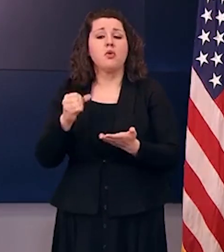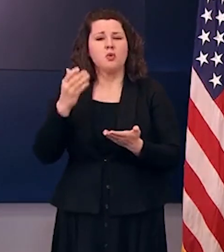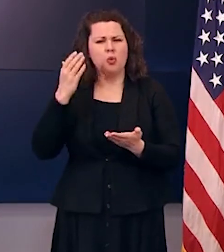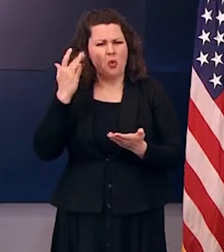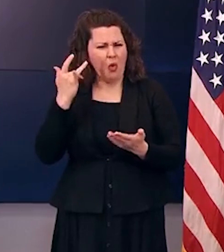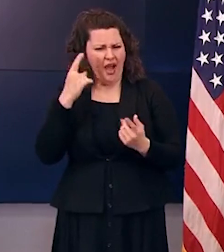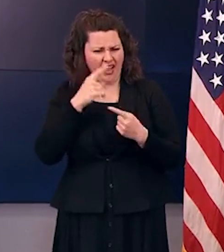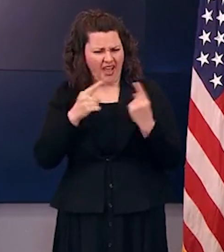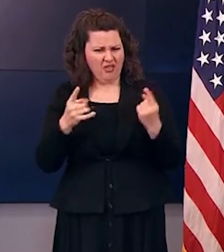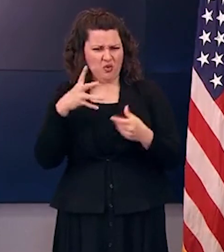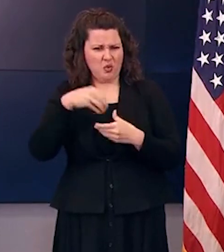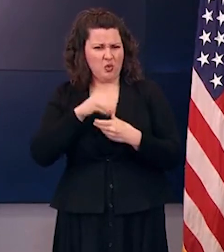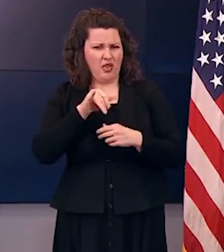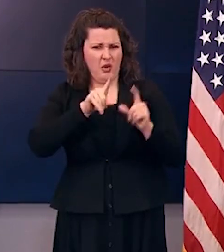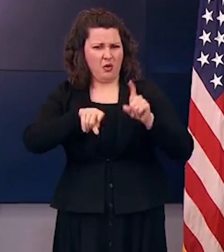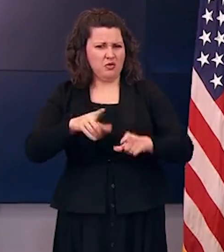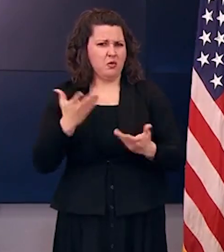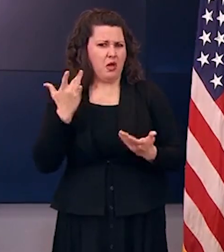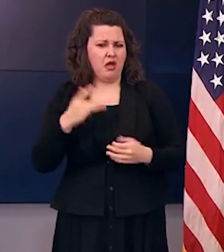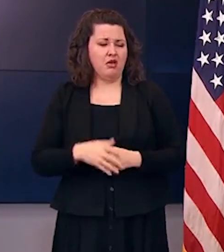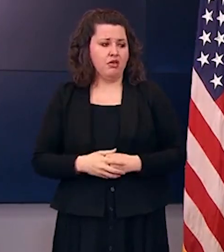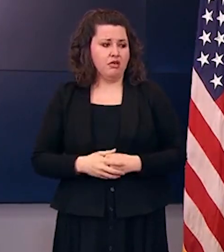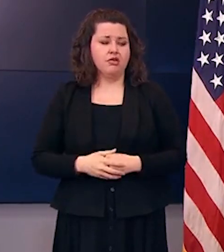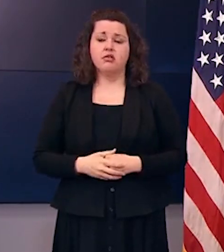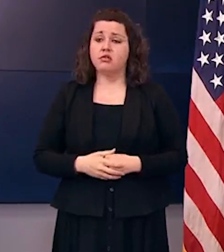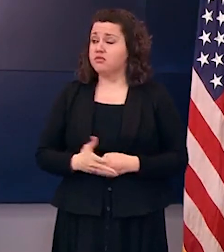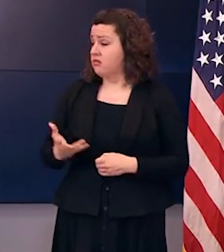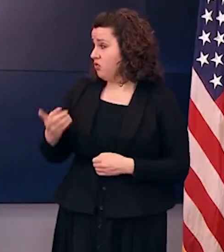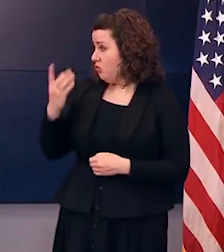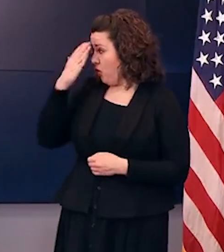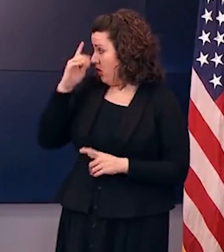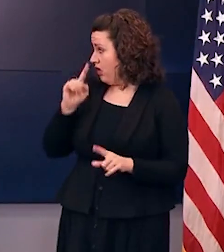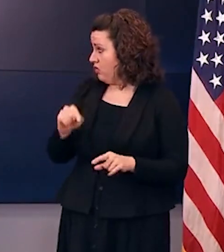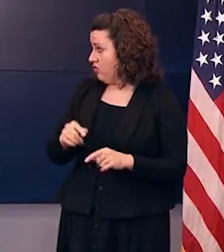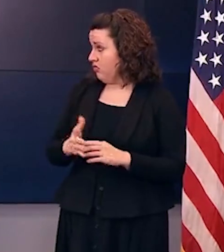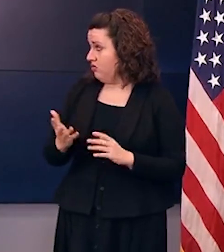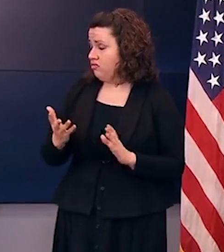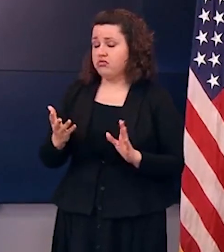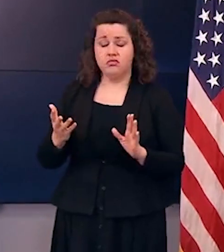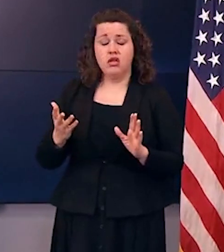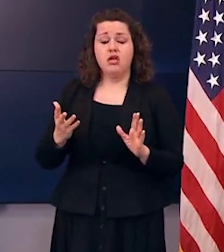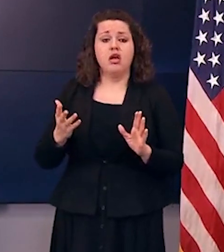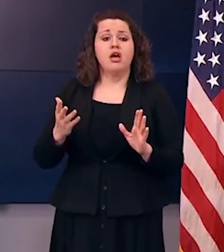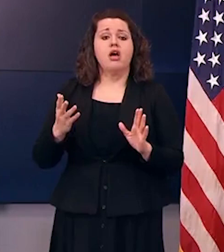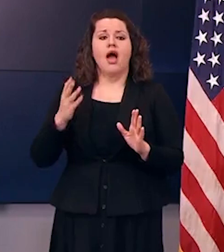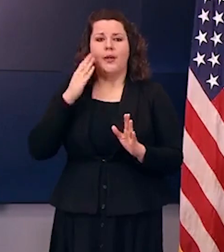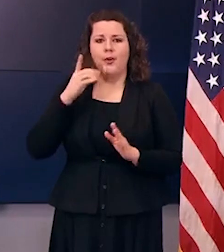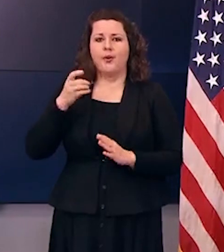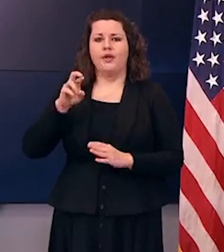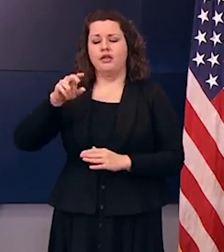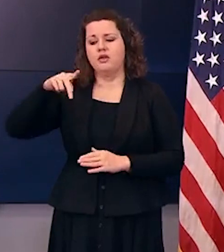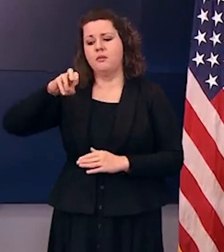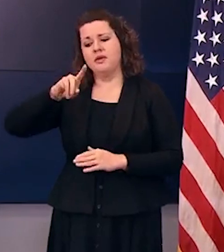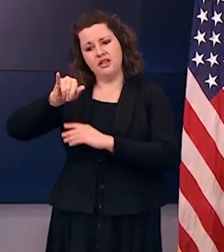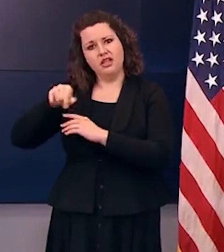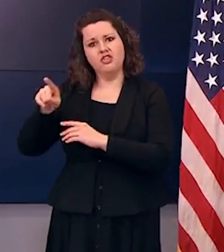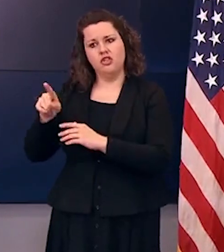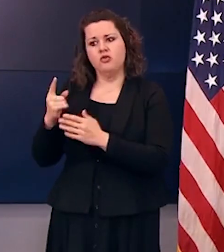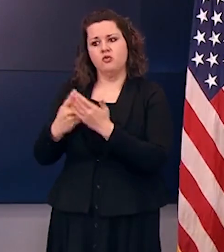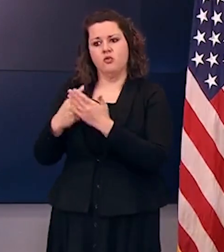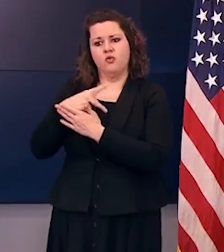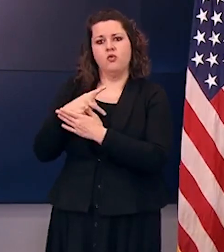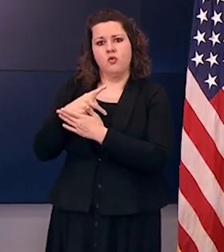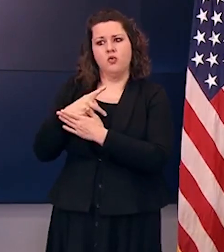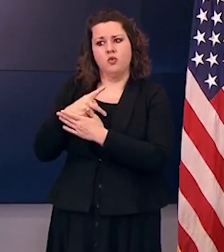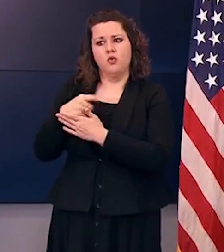would be included in that questionnaire? I don't know if you know the answer to that. That's probably, I know Dr. Padati reviewed some of